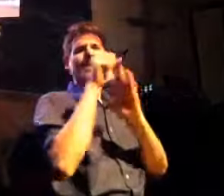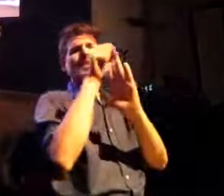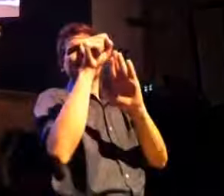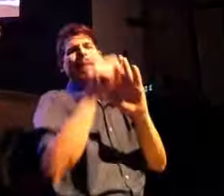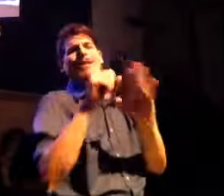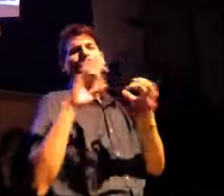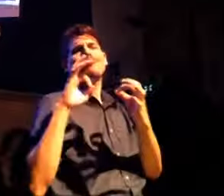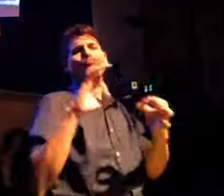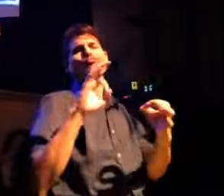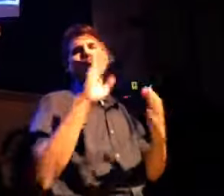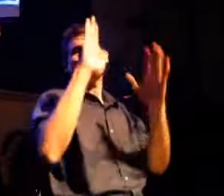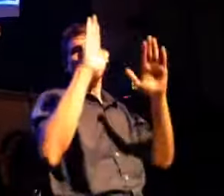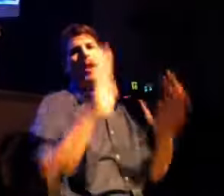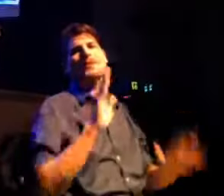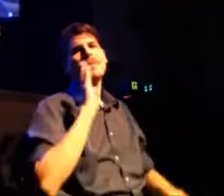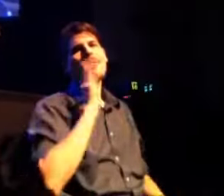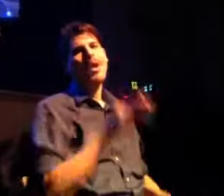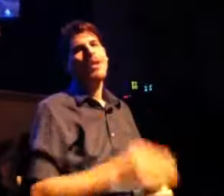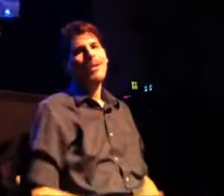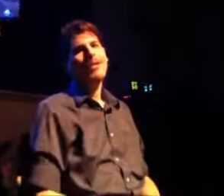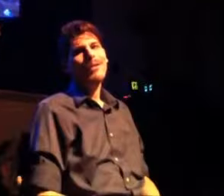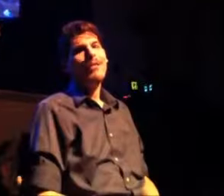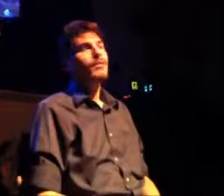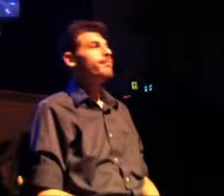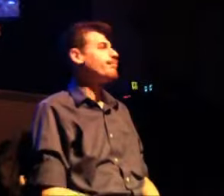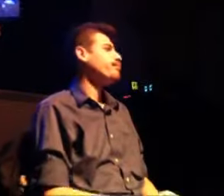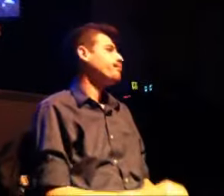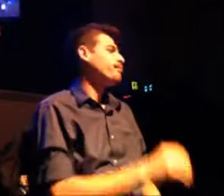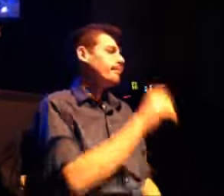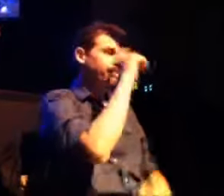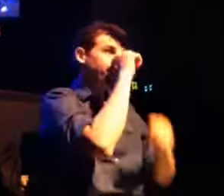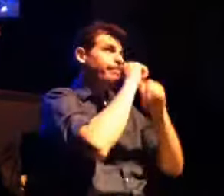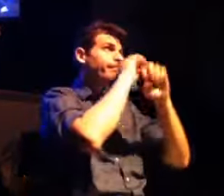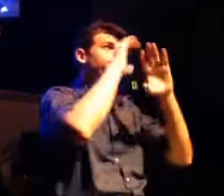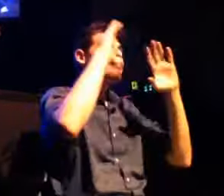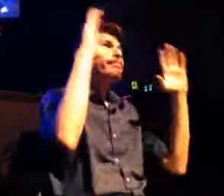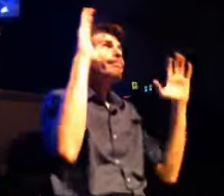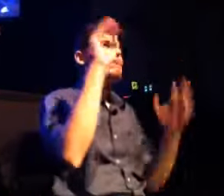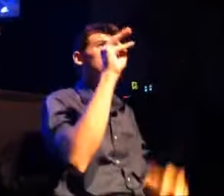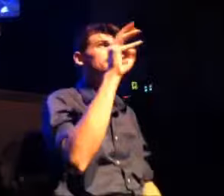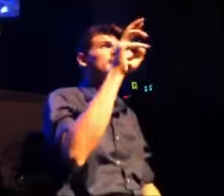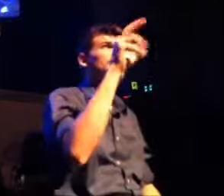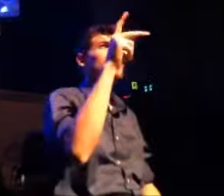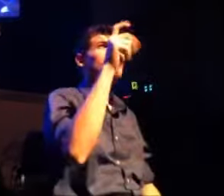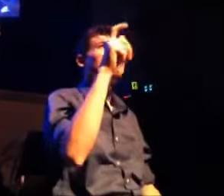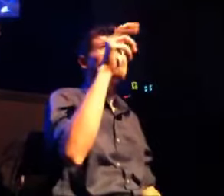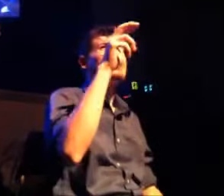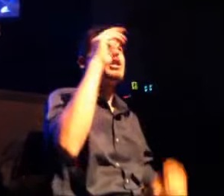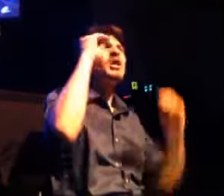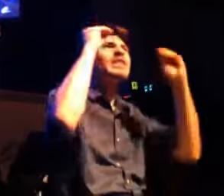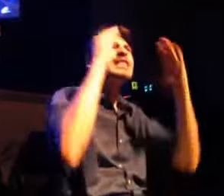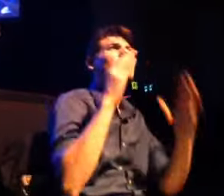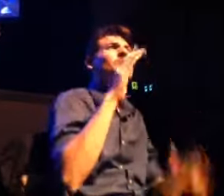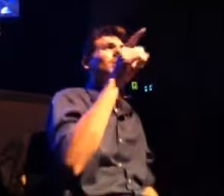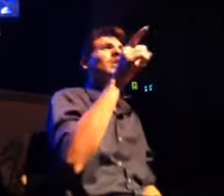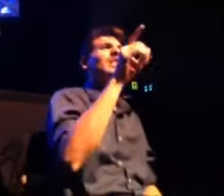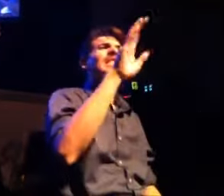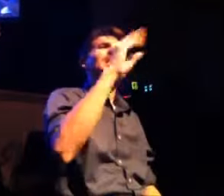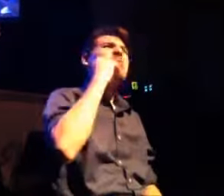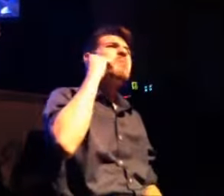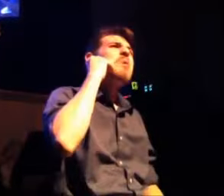you. Am I ever going to understand Mr. Peters' stupid class? And this homework?